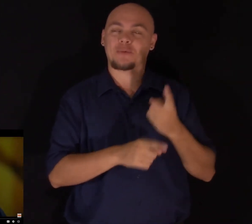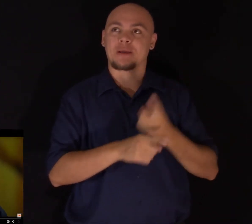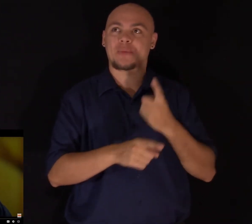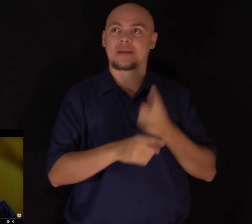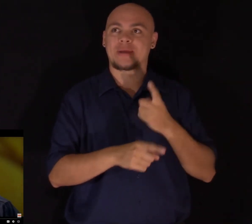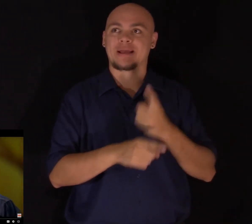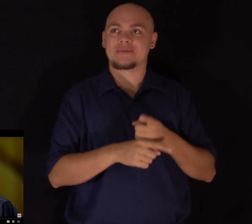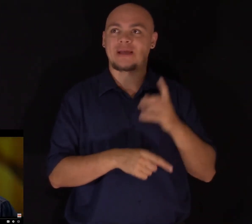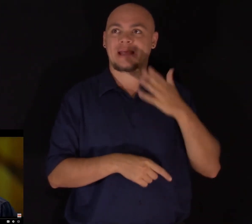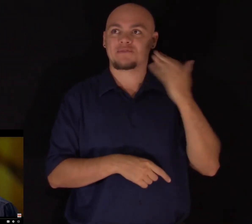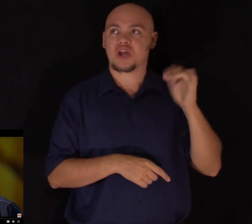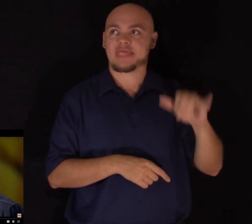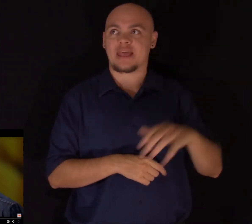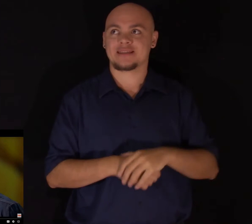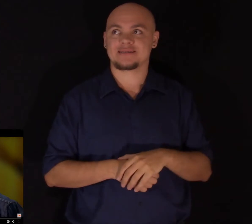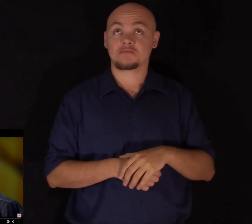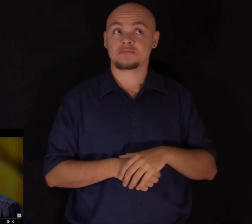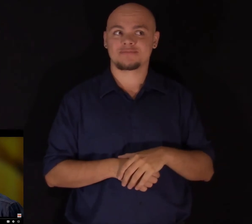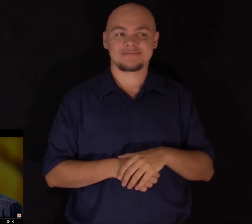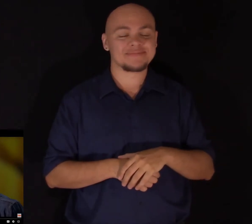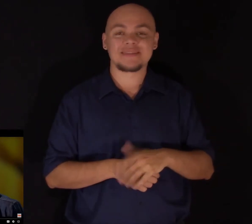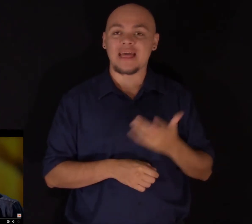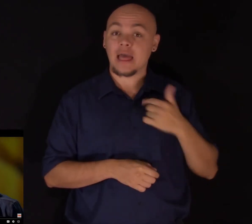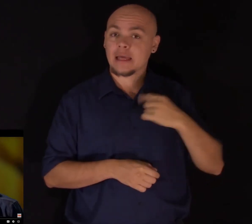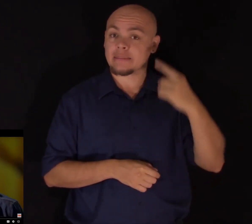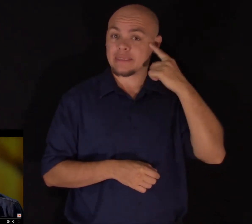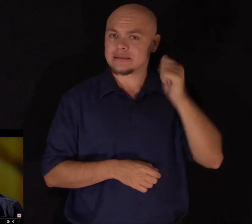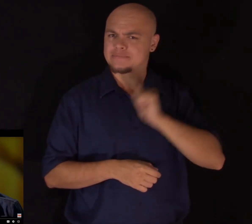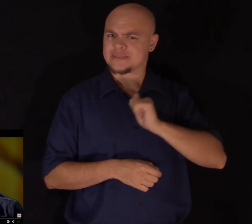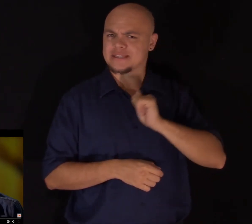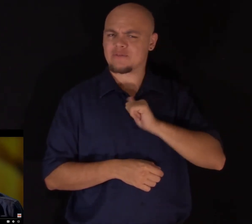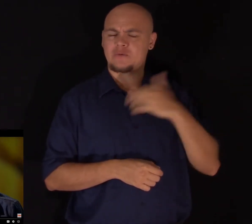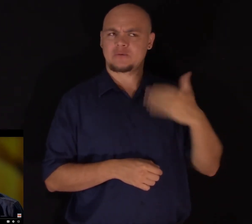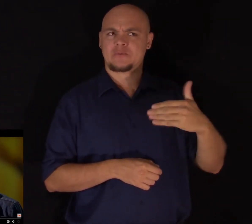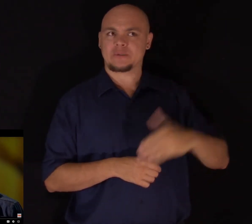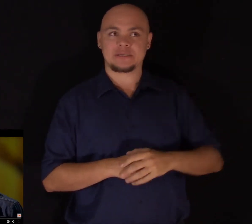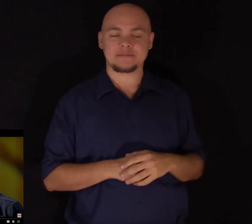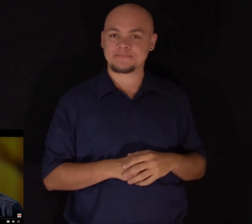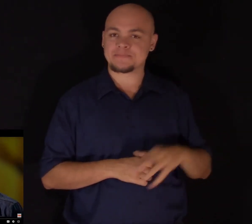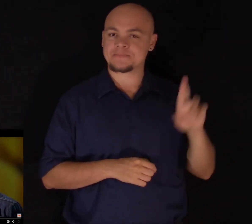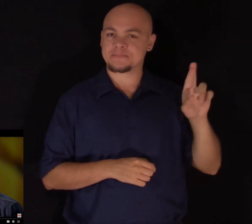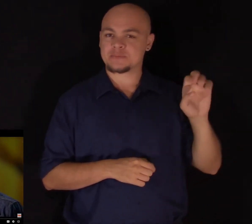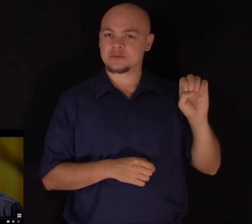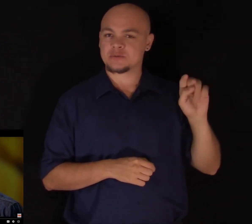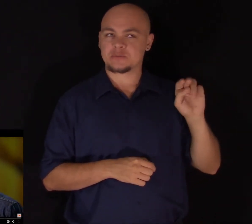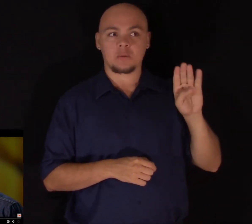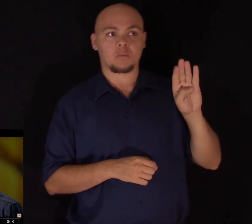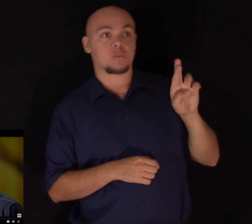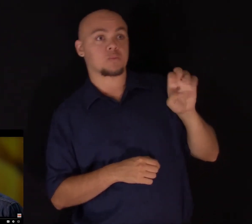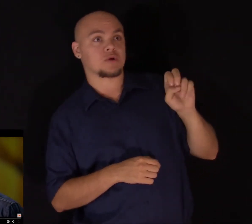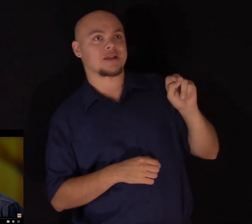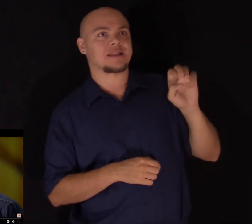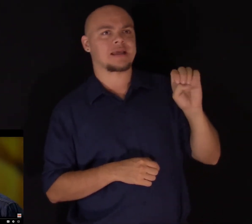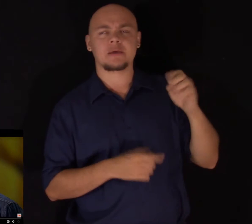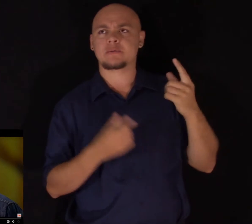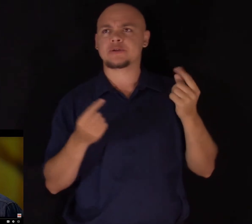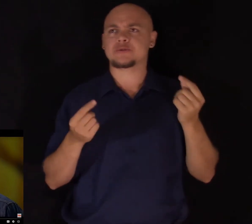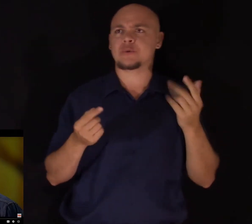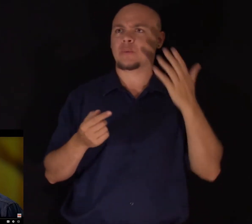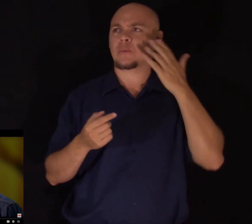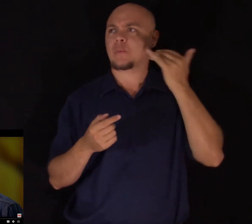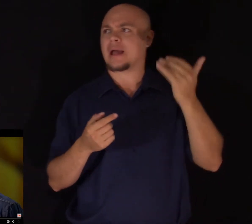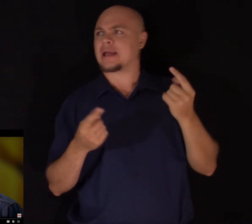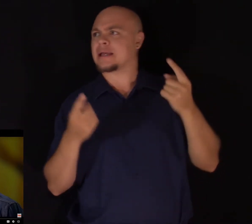Yeah, me neither." And I'm thinking to myself, "Brené, what are you doing? What are you doing? Why did you bring this